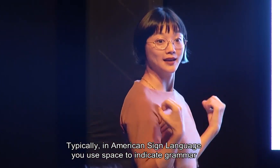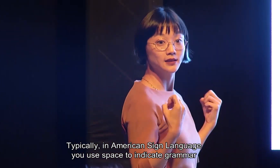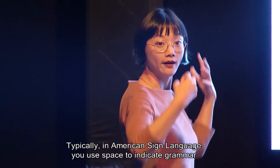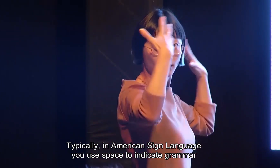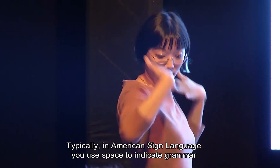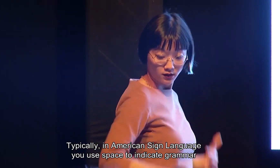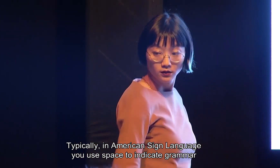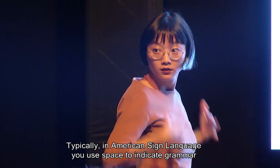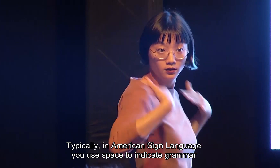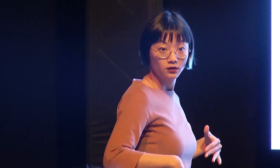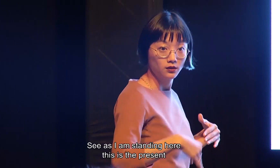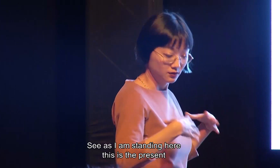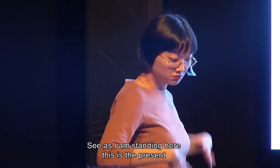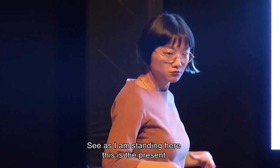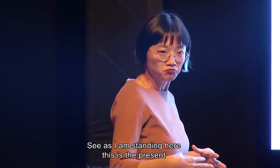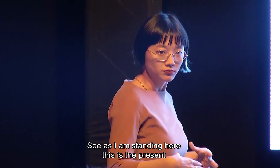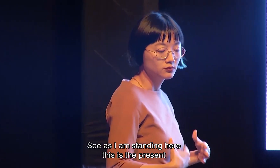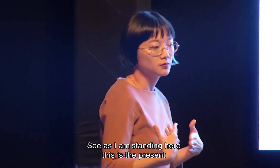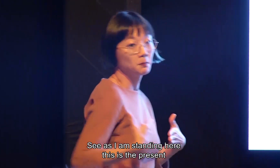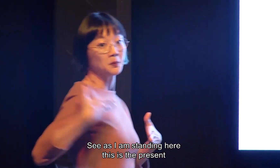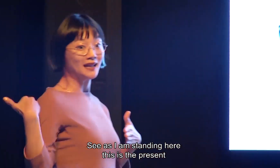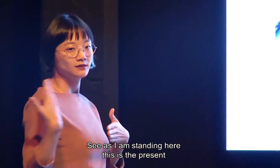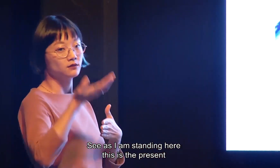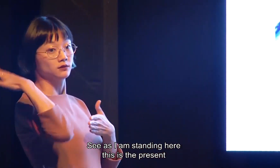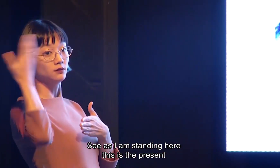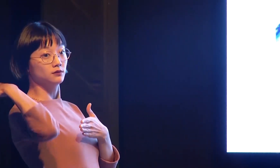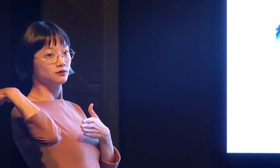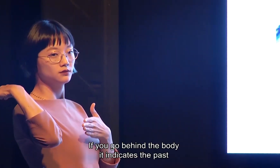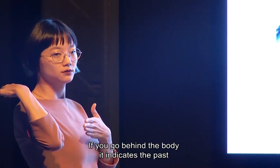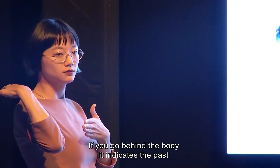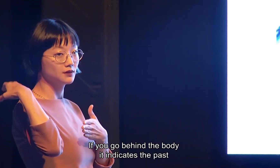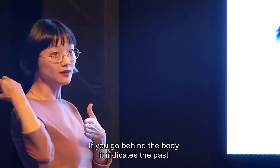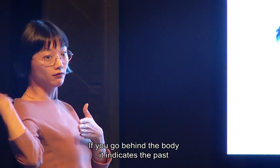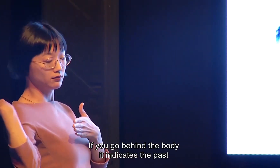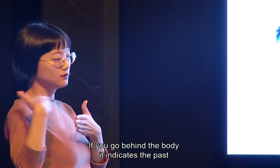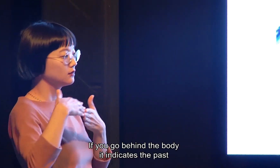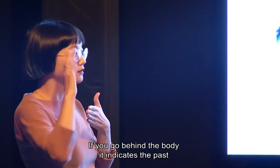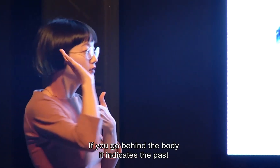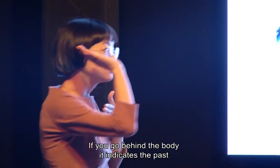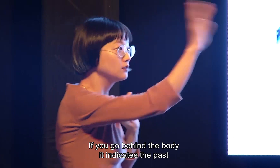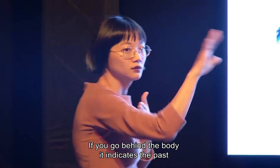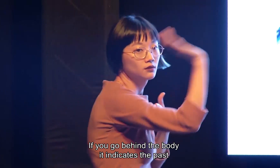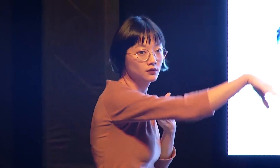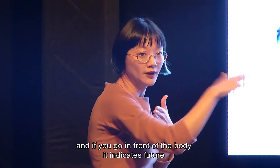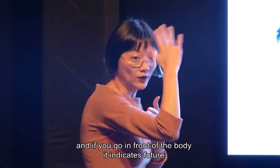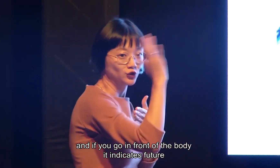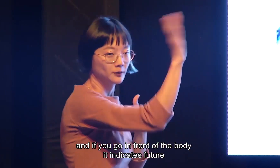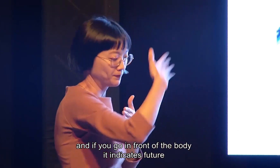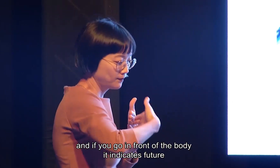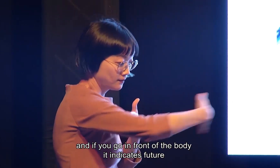to indicate grammar. See, as I'm standing here, this is the present. If you go behind the body, it indicates the past. And if you go in front of the body,